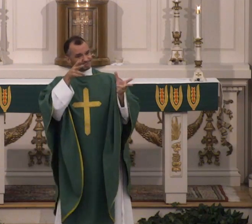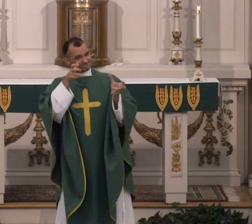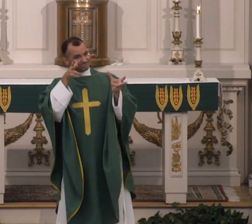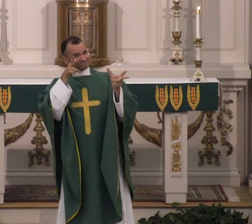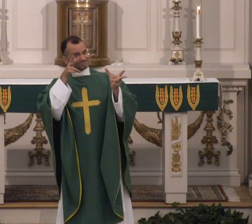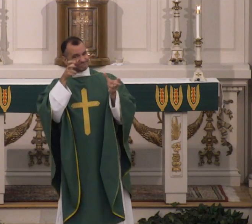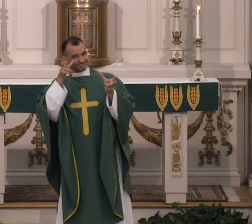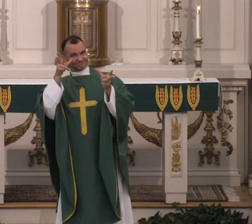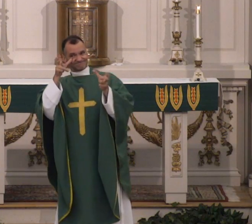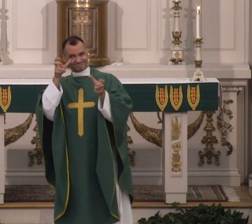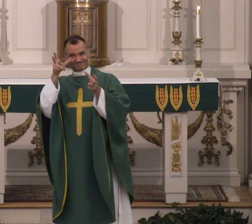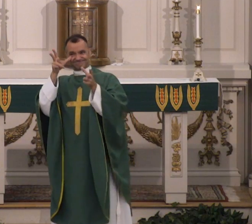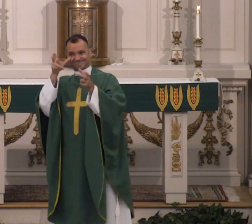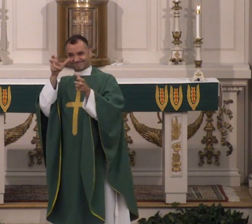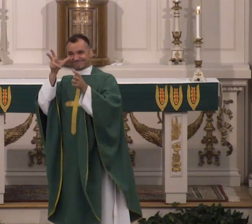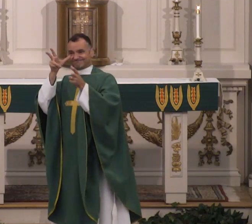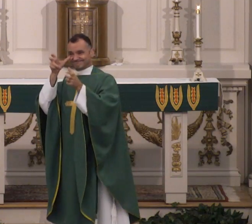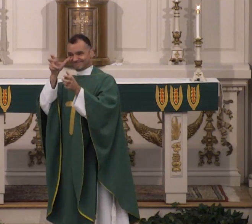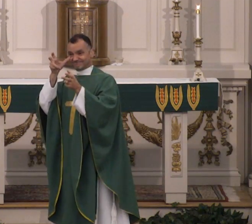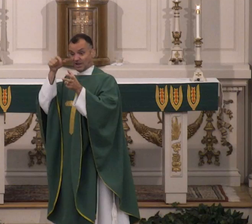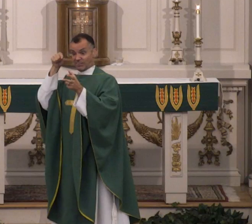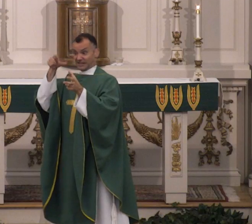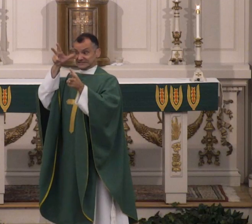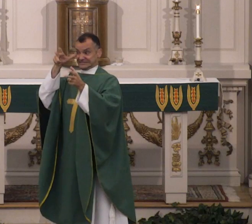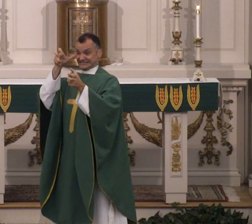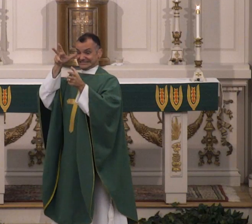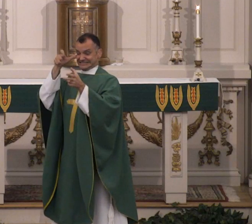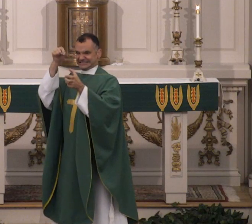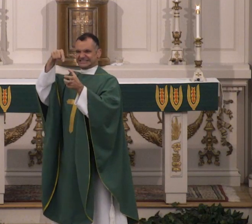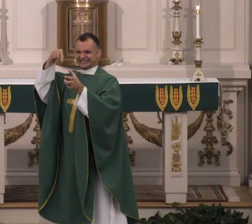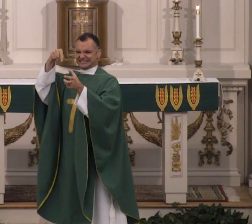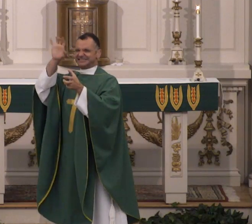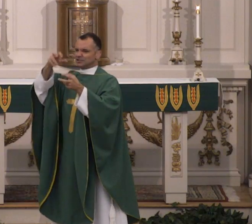Because we are called, we have a duty to listen.